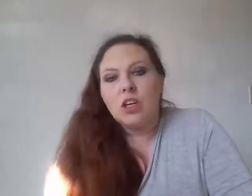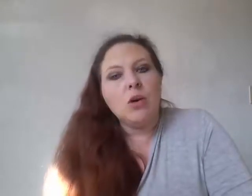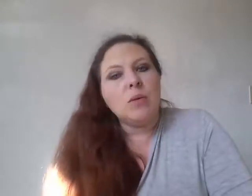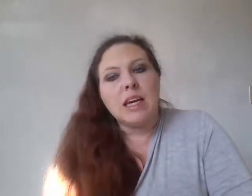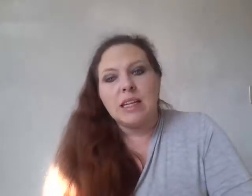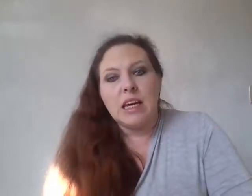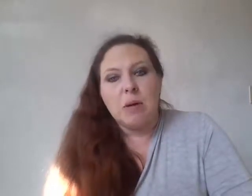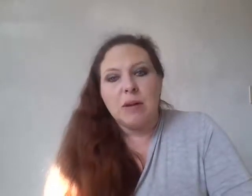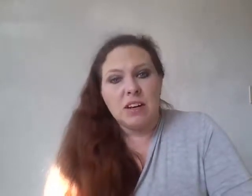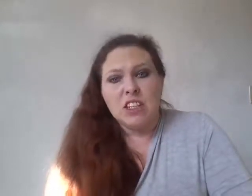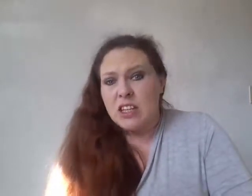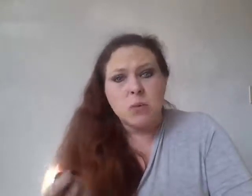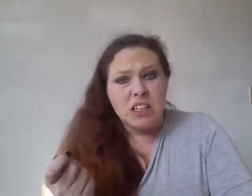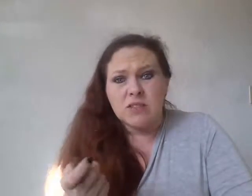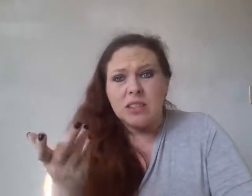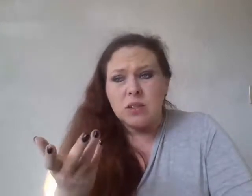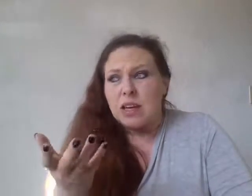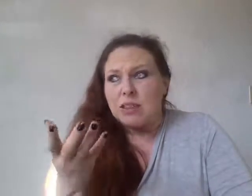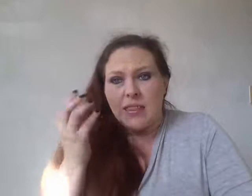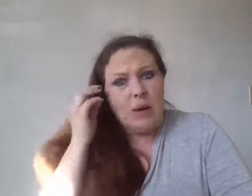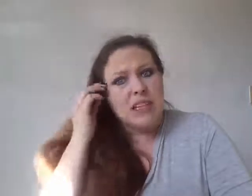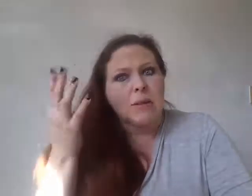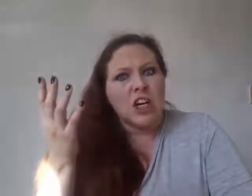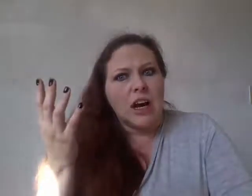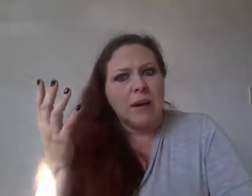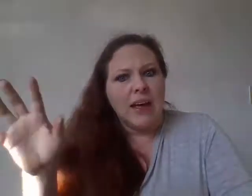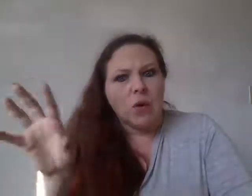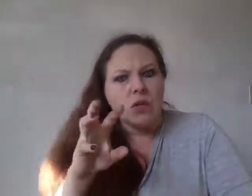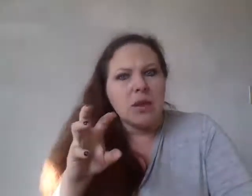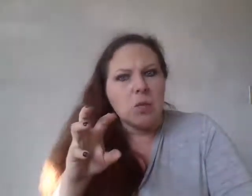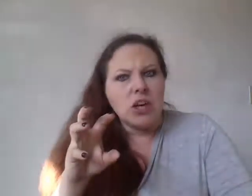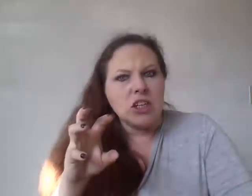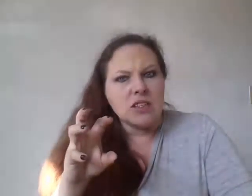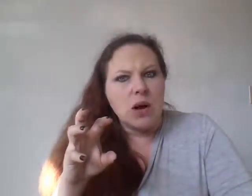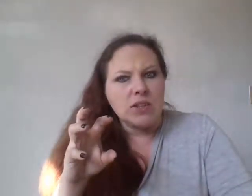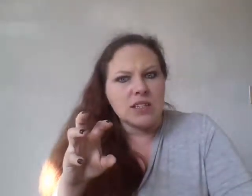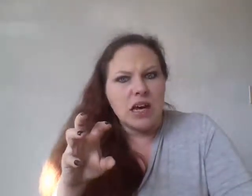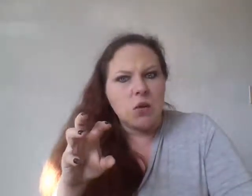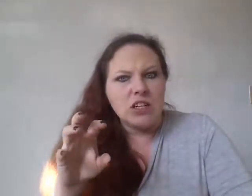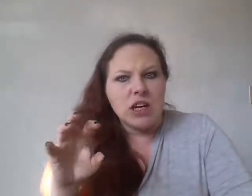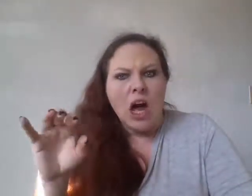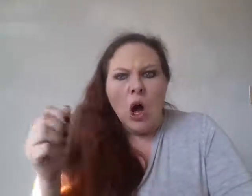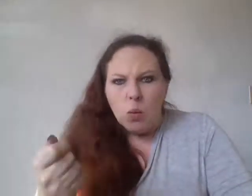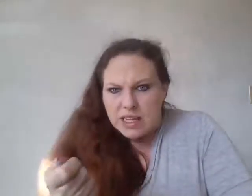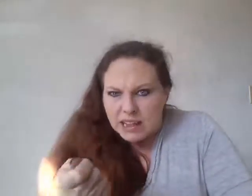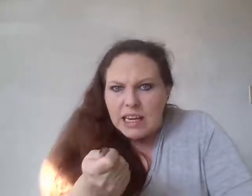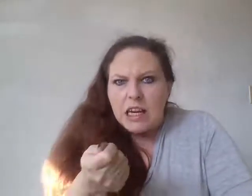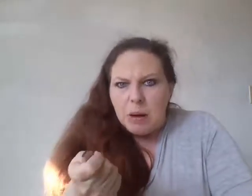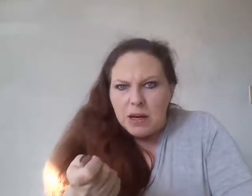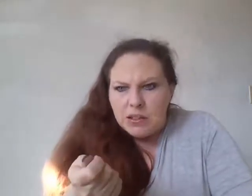It was like leading a puppy on a leash. That was the image I got in my head the whole time that I'm watching this line of questioning, was like leading a puppy on the leash.